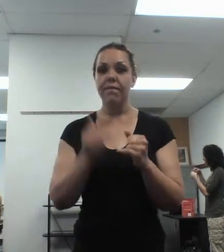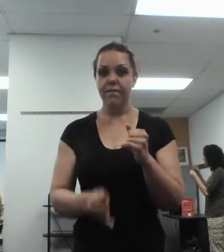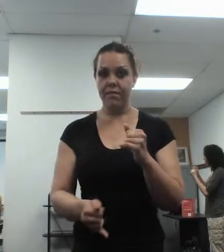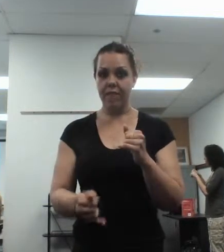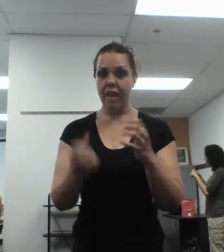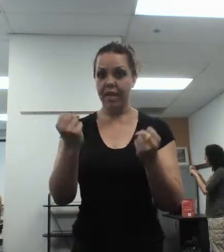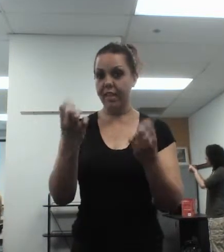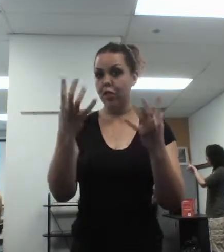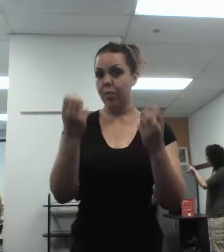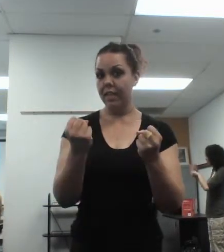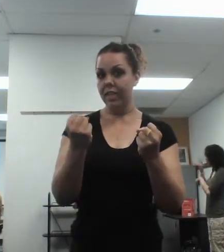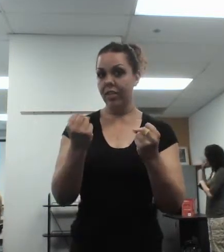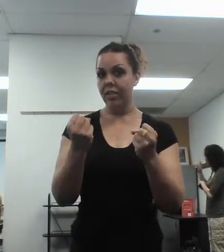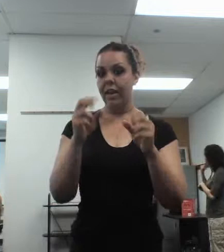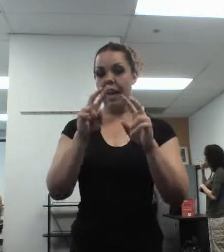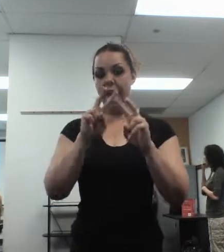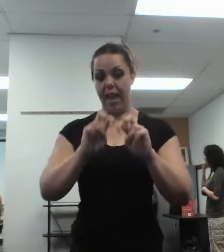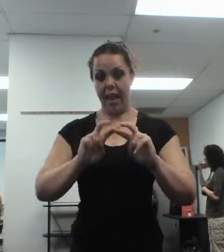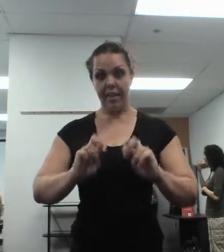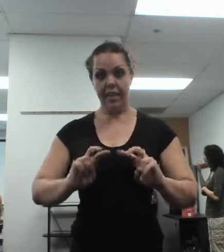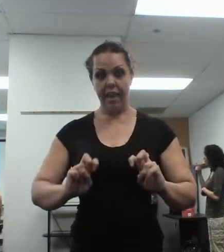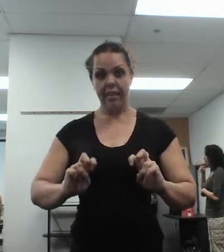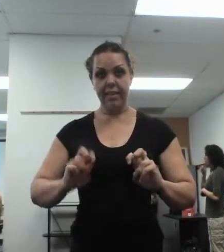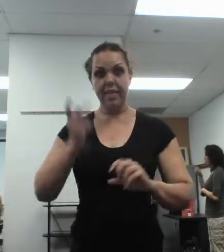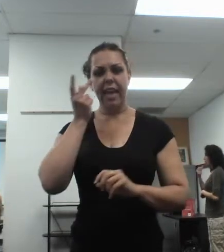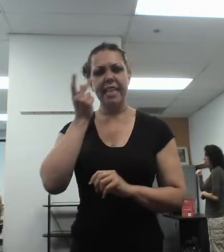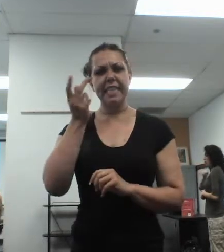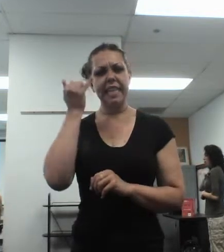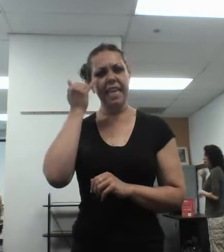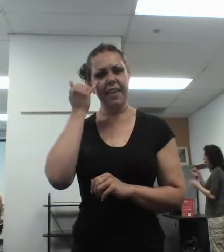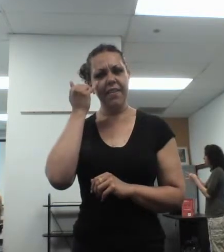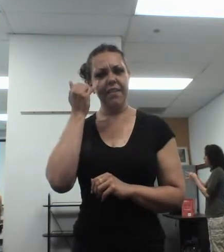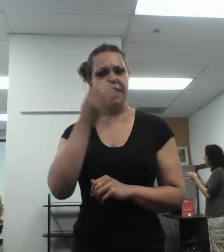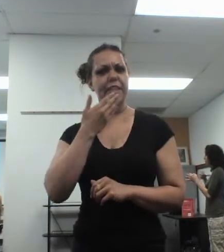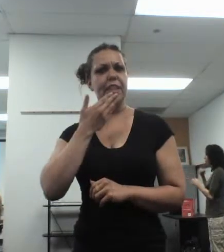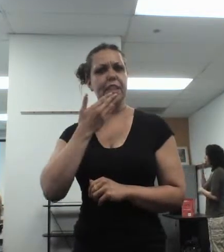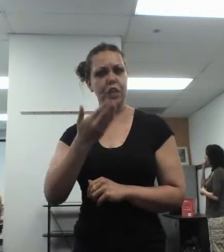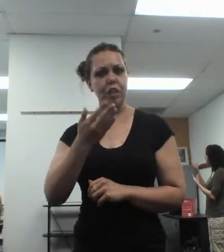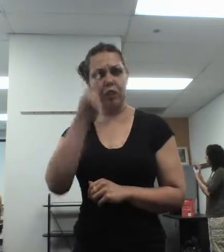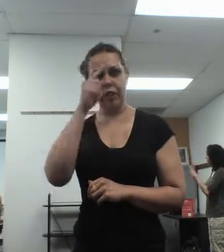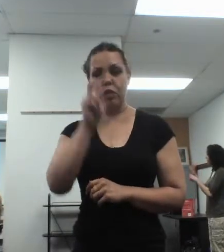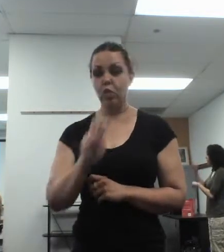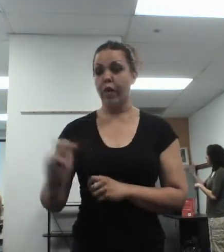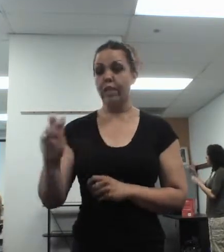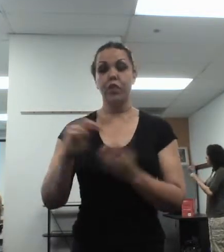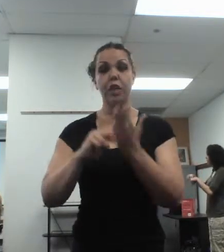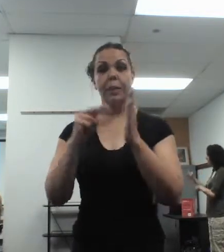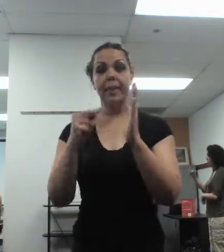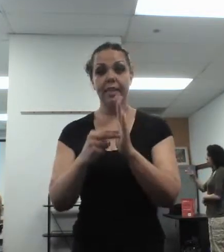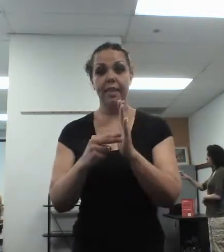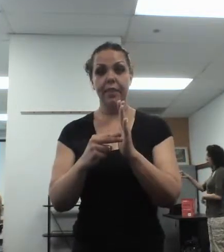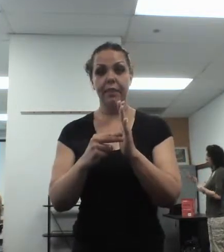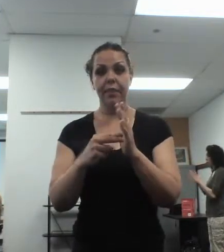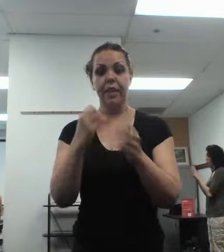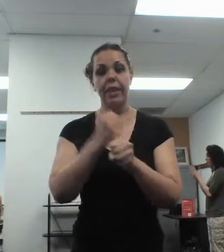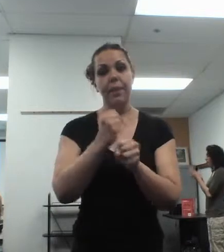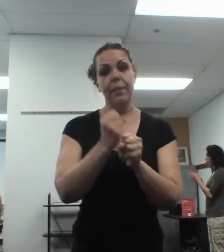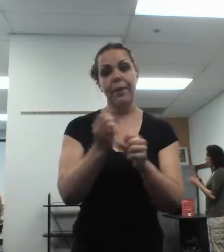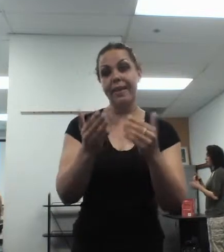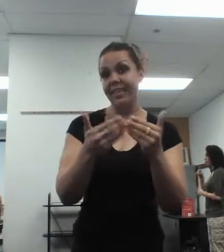it's a quality interpretation and if it's effective in transferring meaning? To make it easy, he came up with this really cute catchphrase,